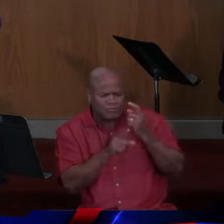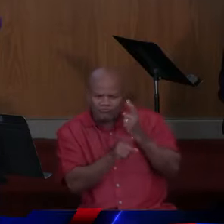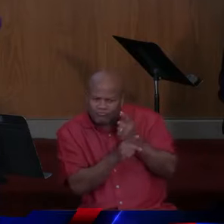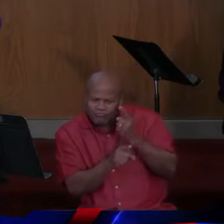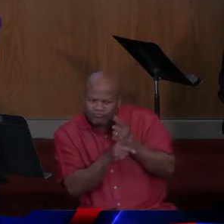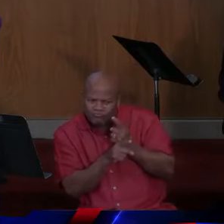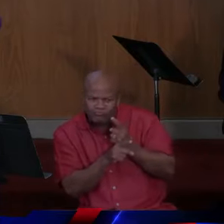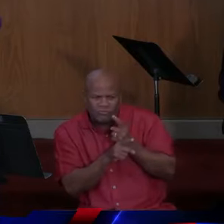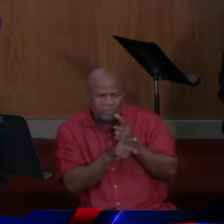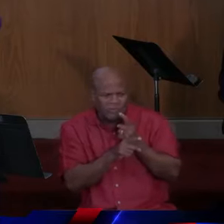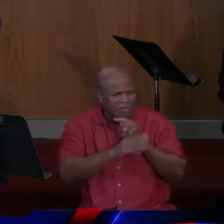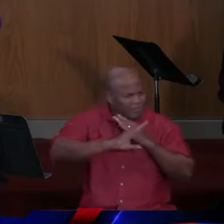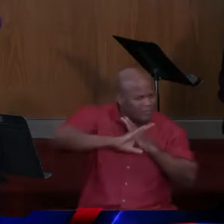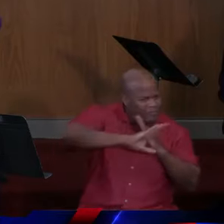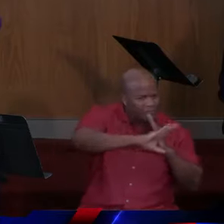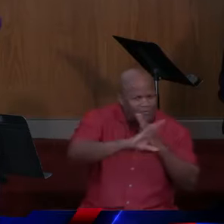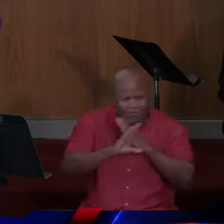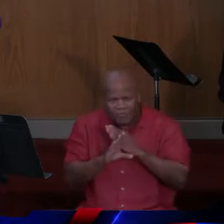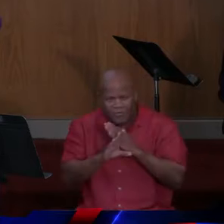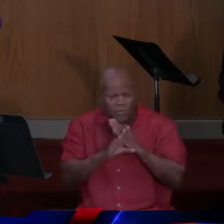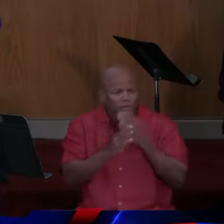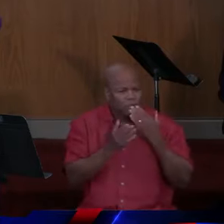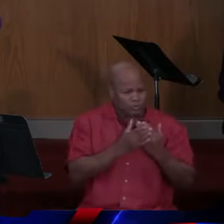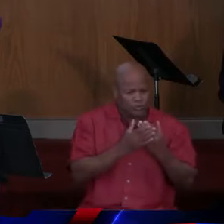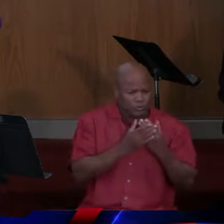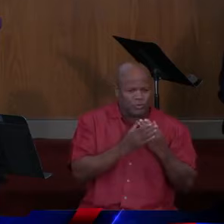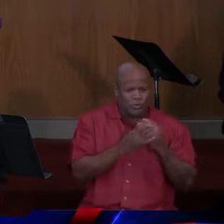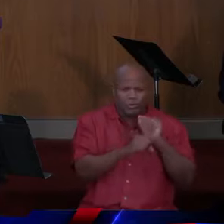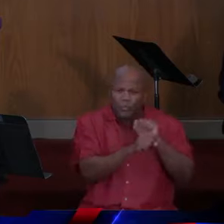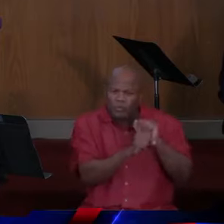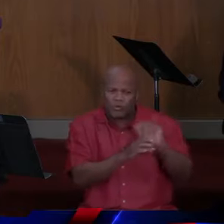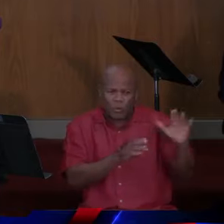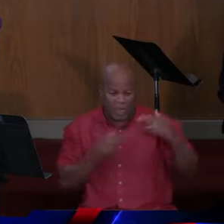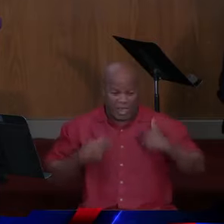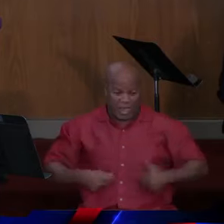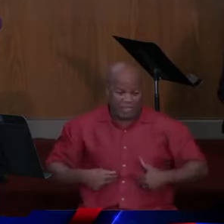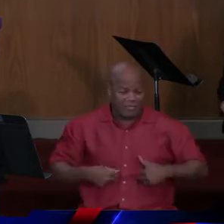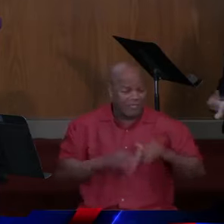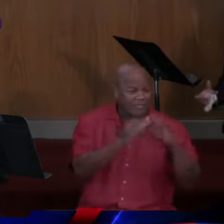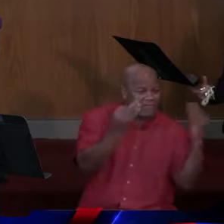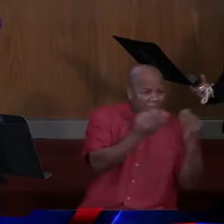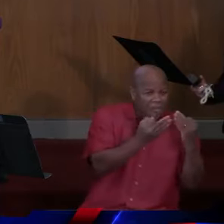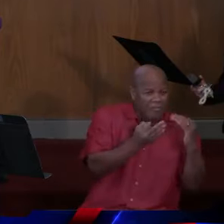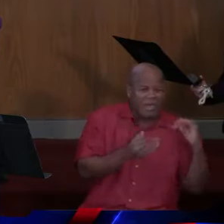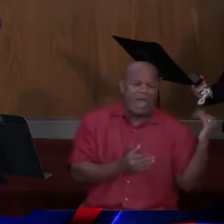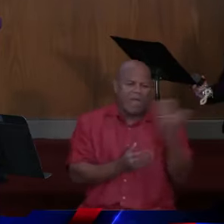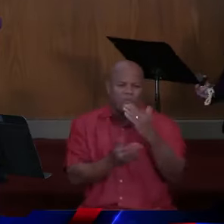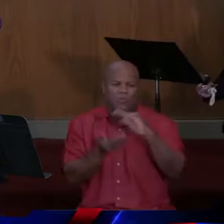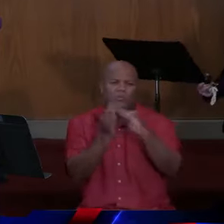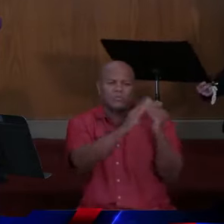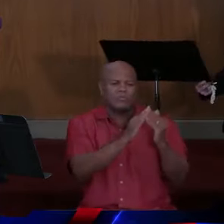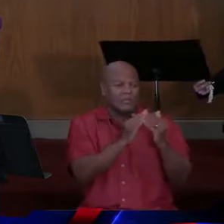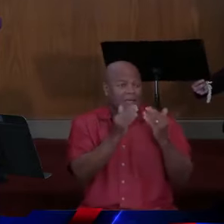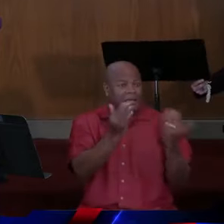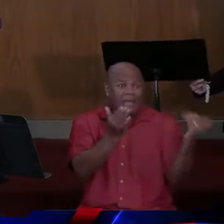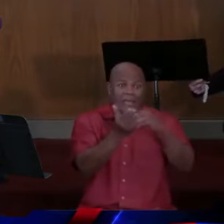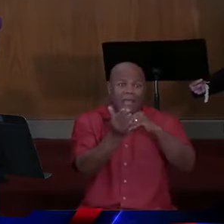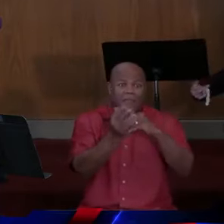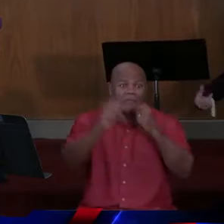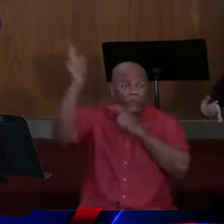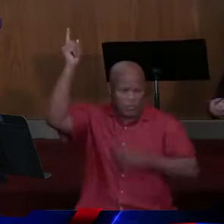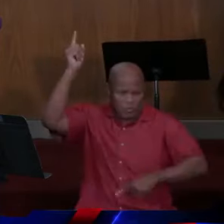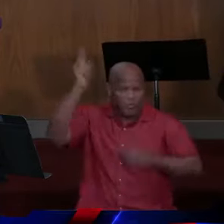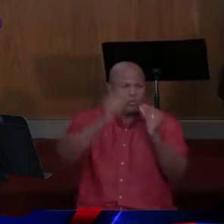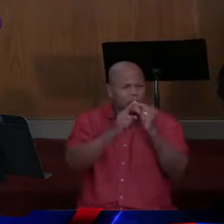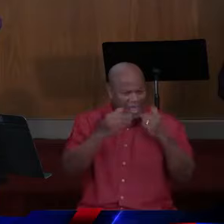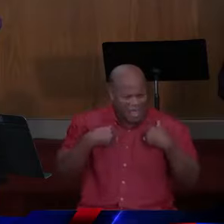might be a good steward over your health, over your family, and over our community. And again, there is a word from the Lord.